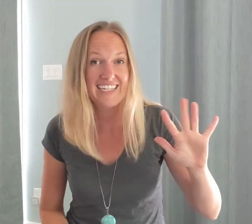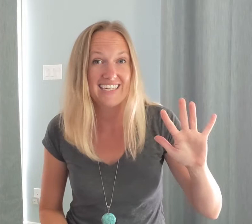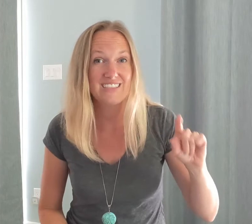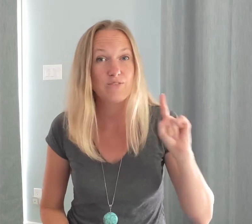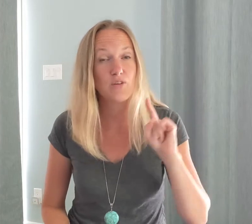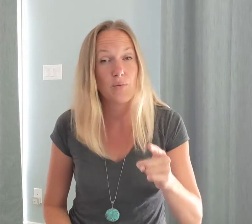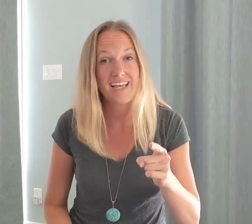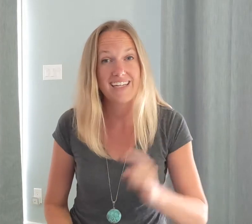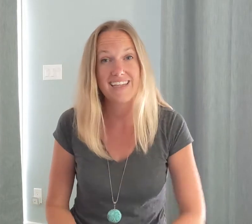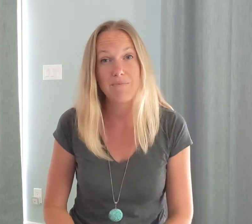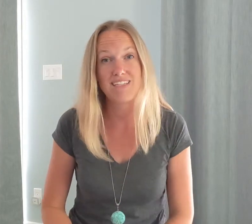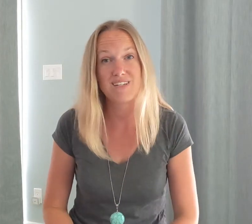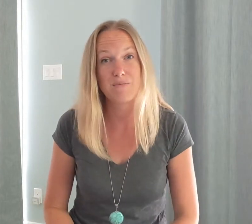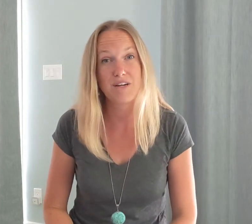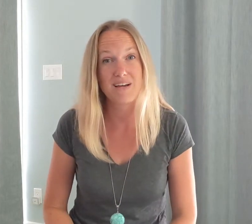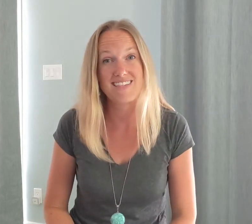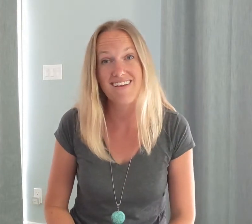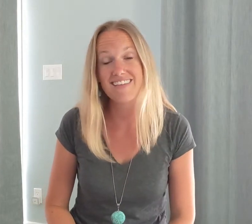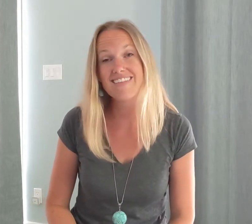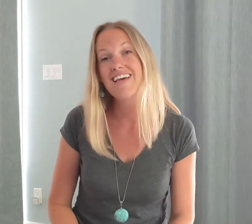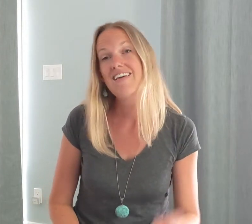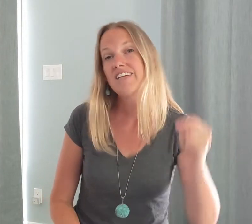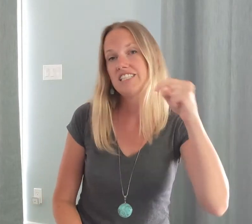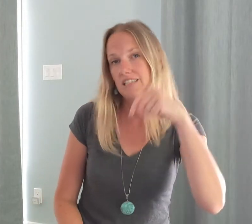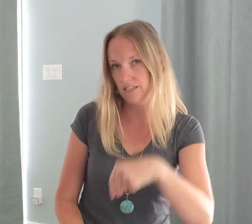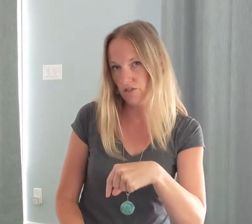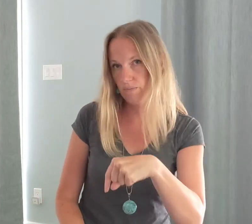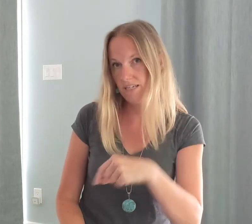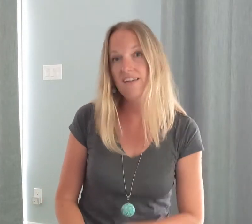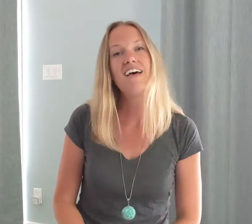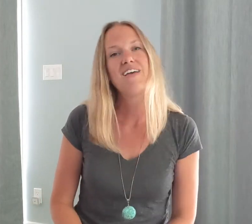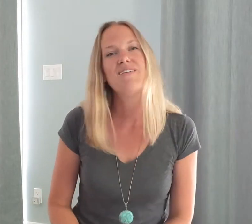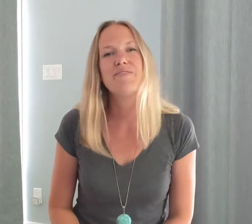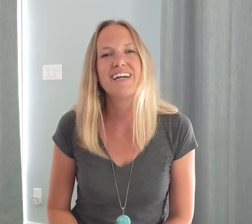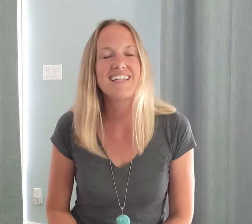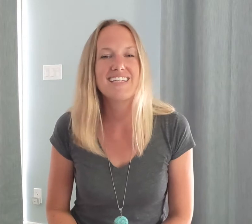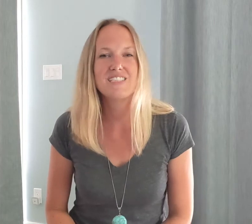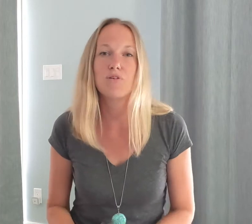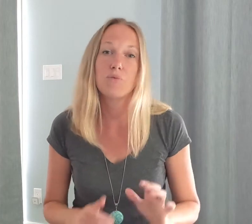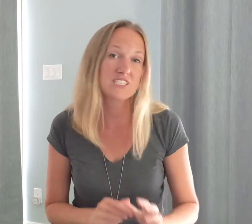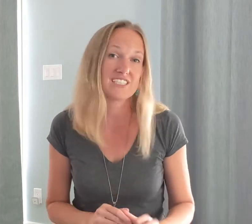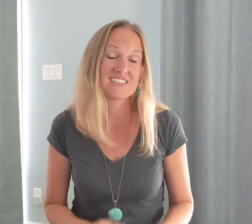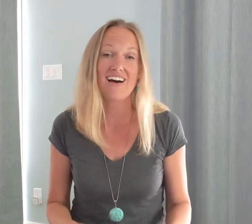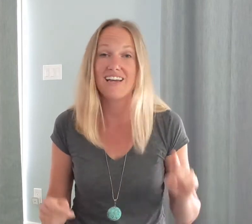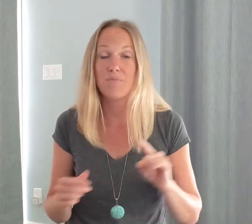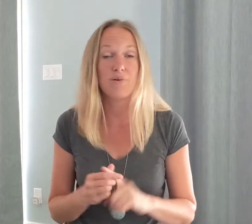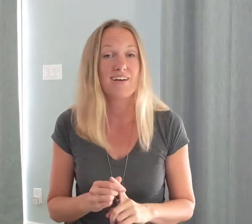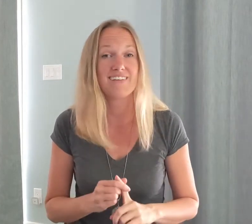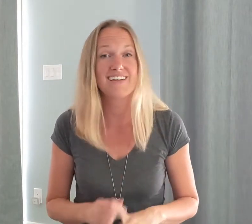left-handed, so if you are right-handed, that means you're going to mirror my signs. You check the description, you will find links to both purchase a song and print off lyrics.